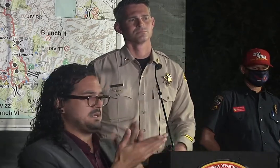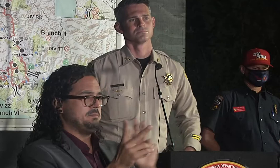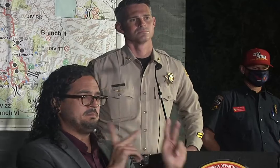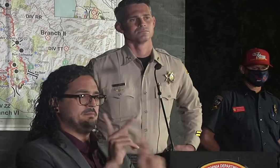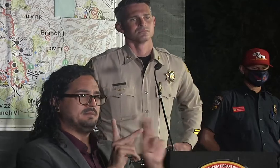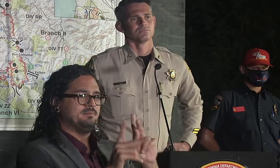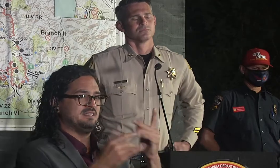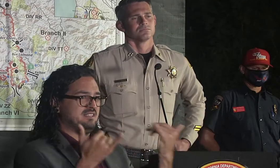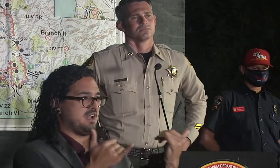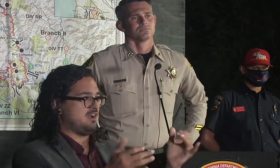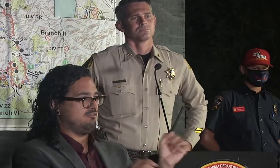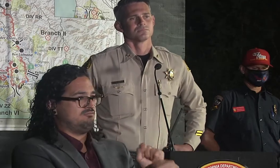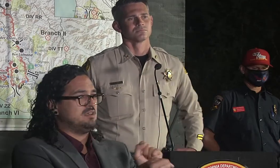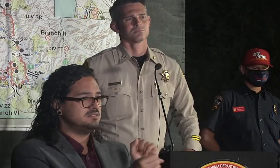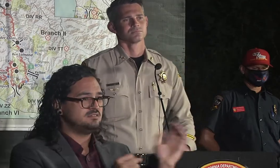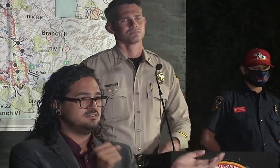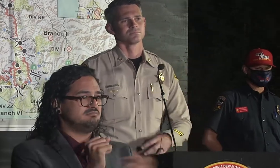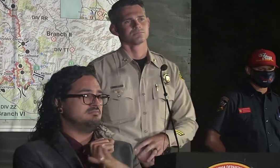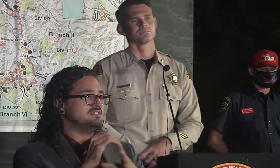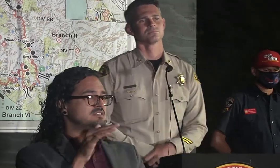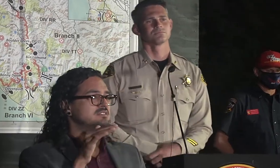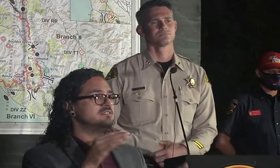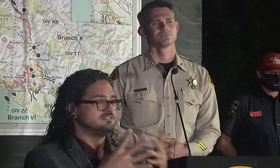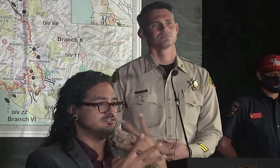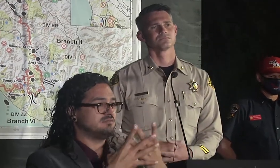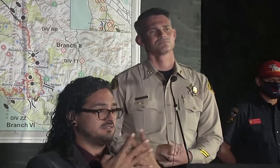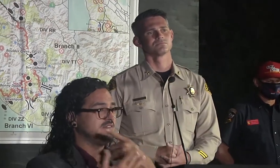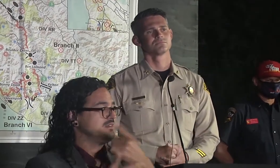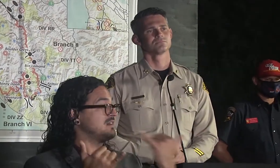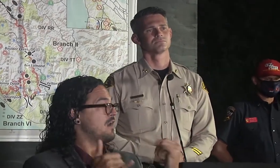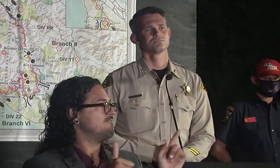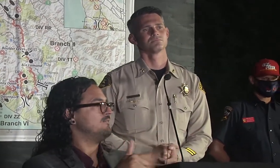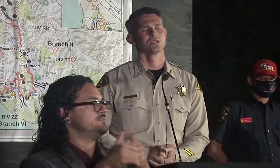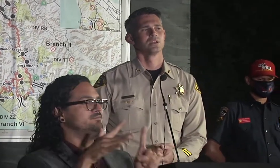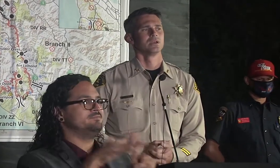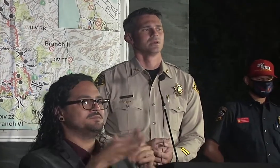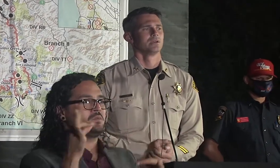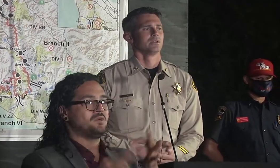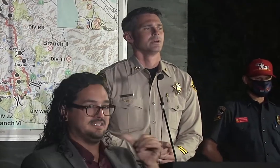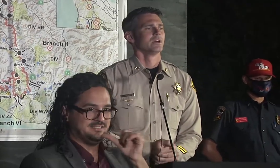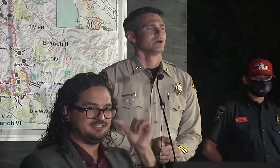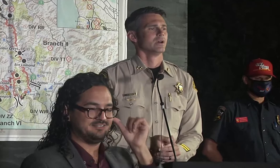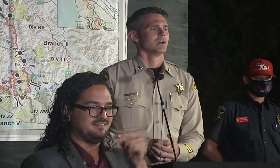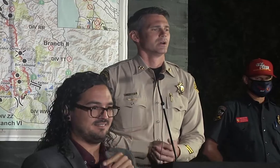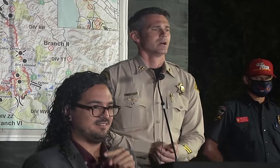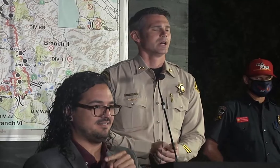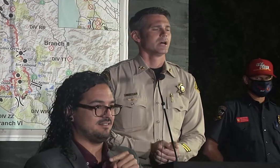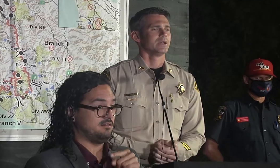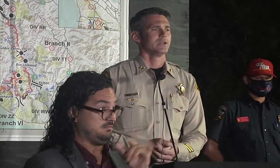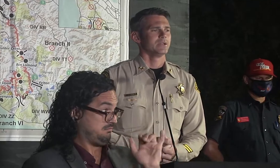and was arraigned yesterday? Is there any connection at this point?